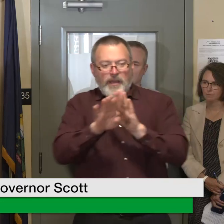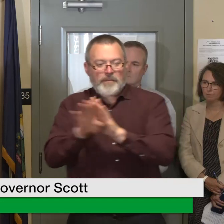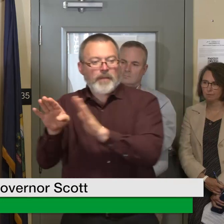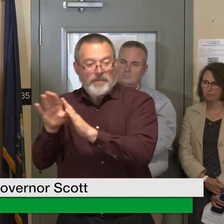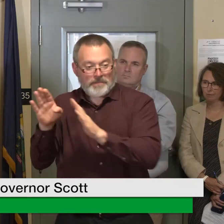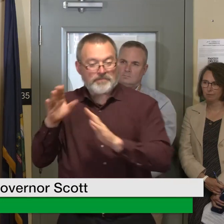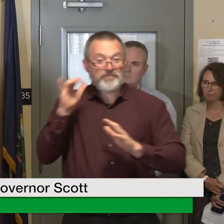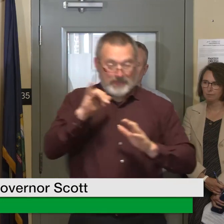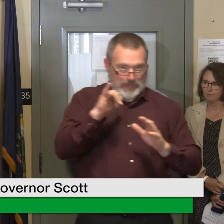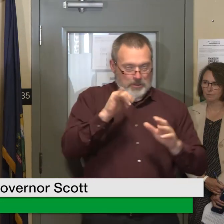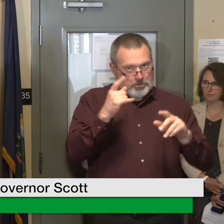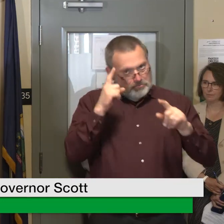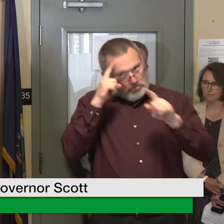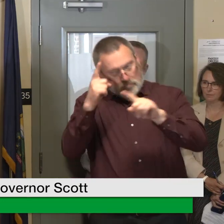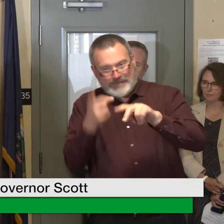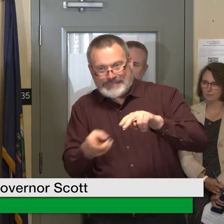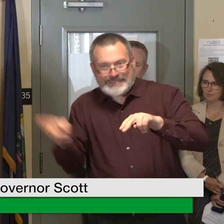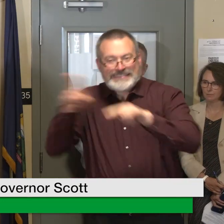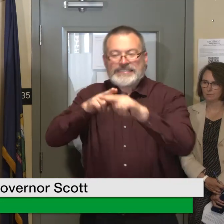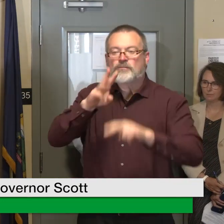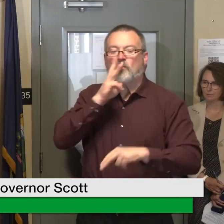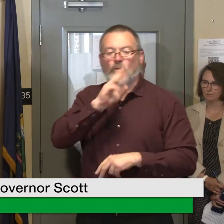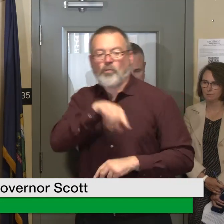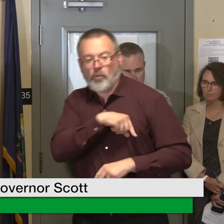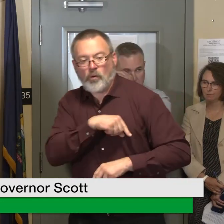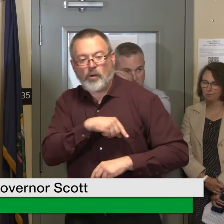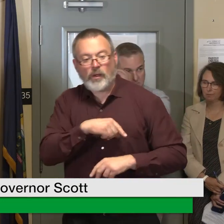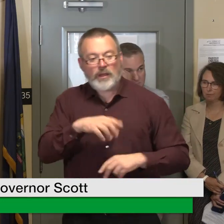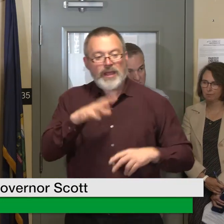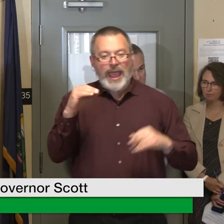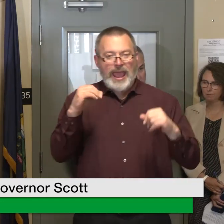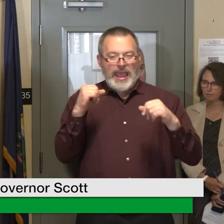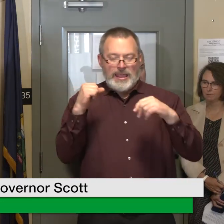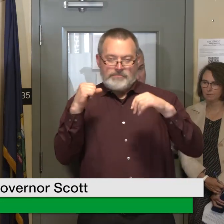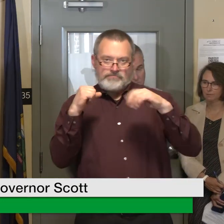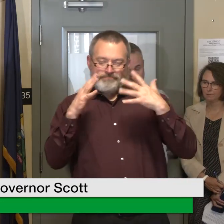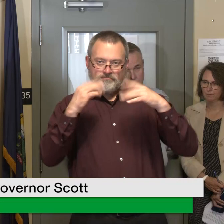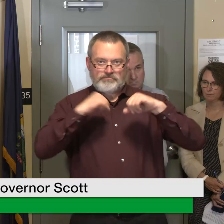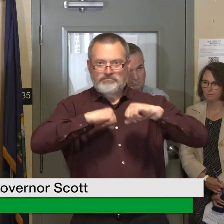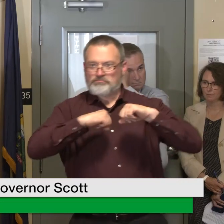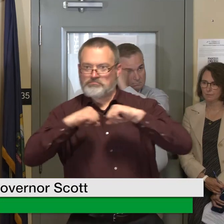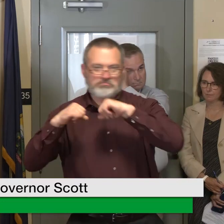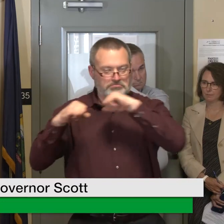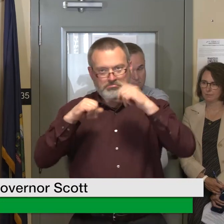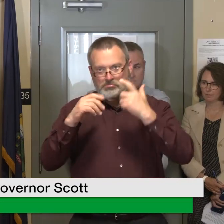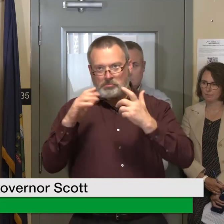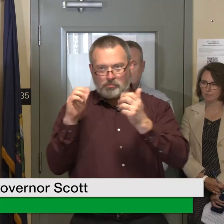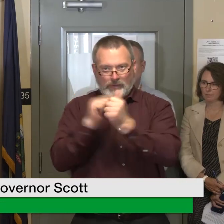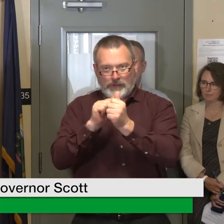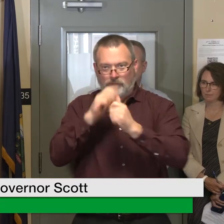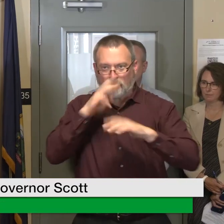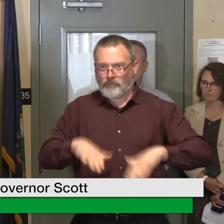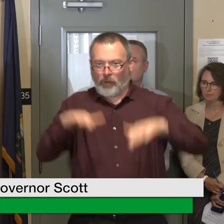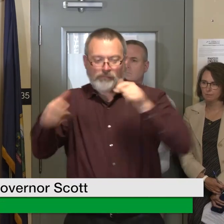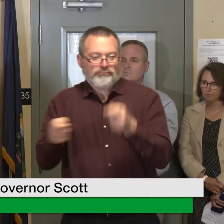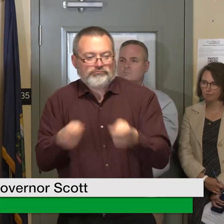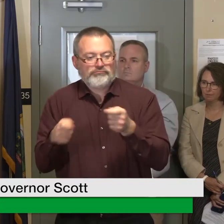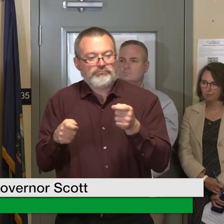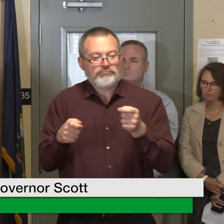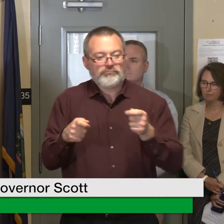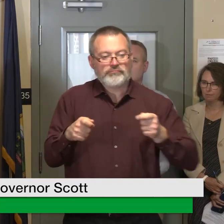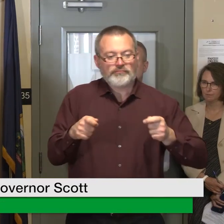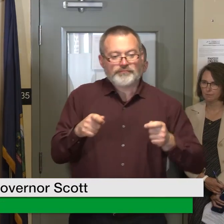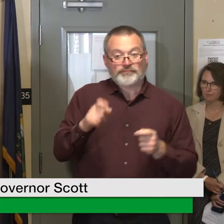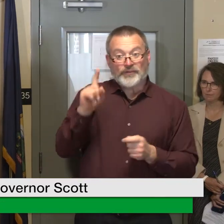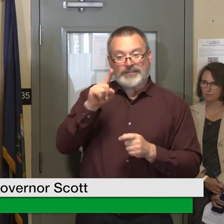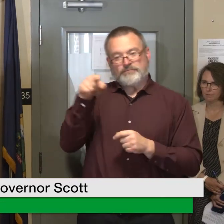but frankly flood resilience in Middlebury, which has the benefit of being downstream of where these wetland projects are being concentrated at the